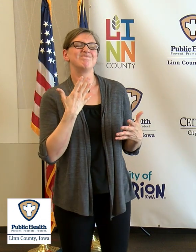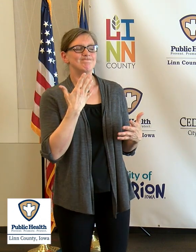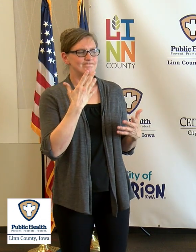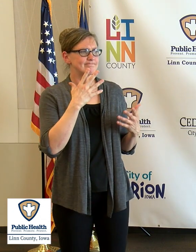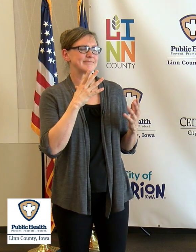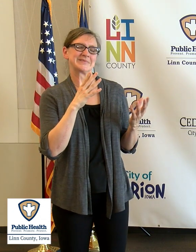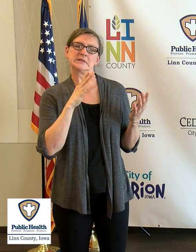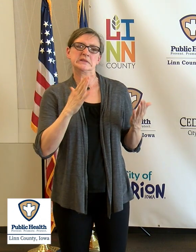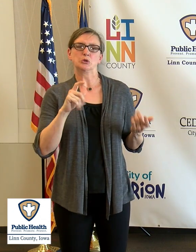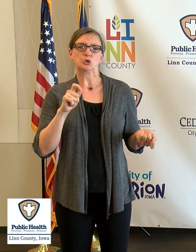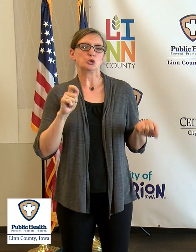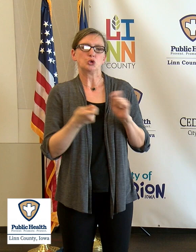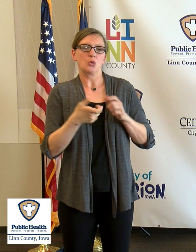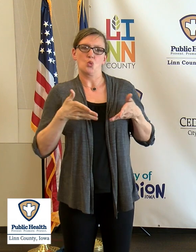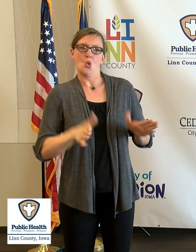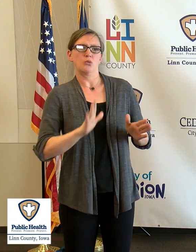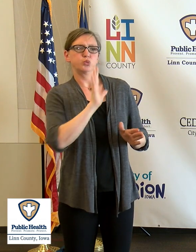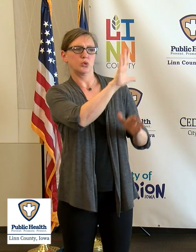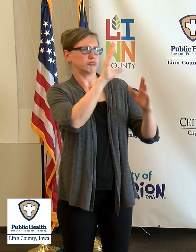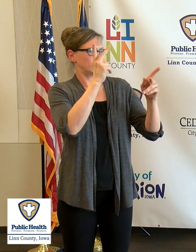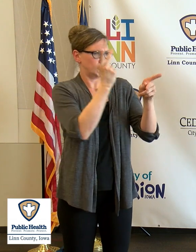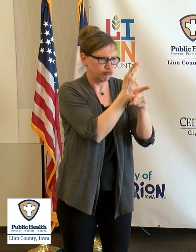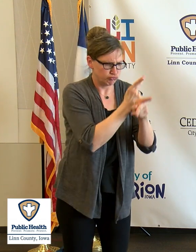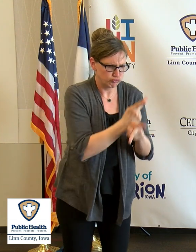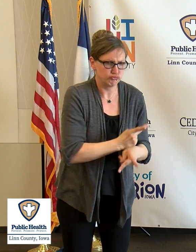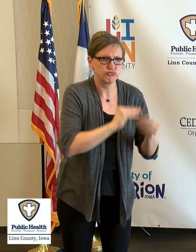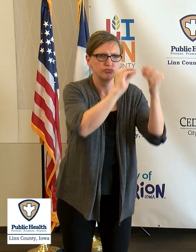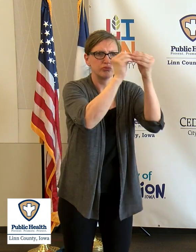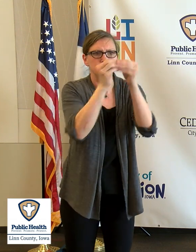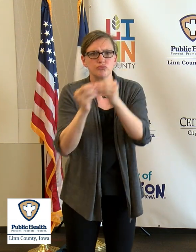to continue to work with local